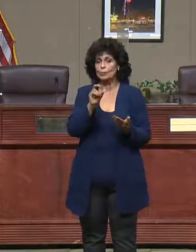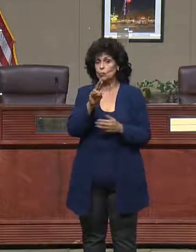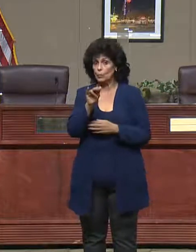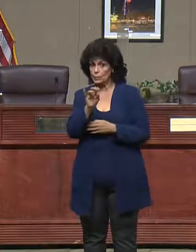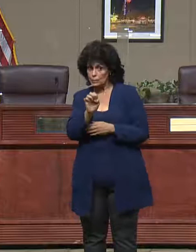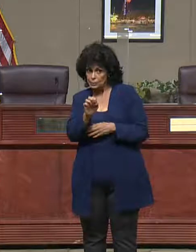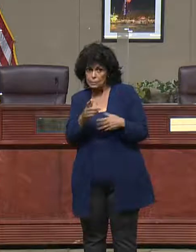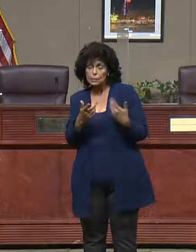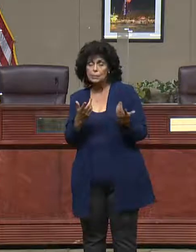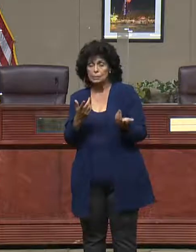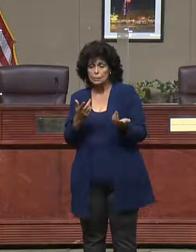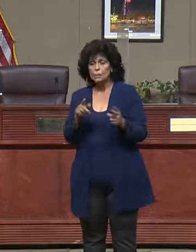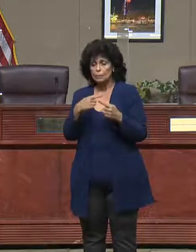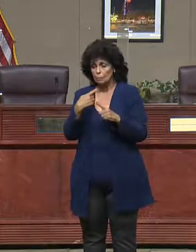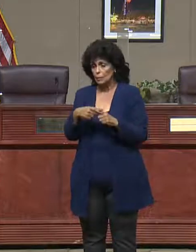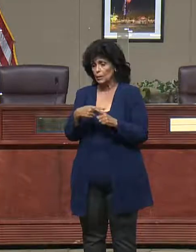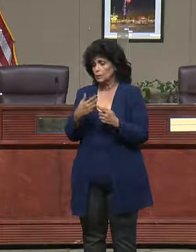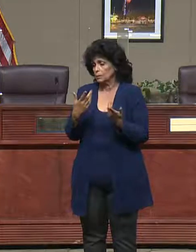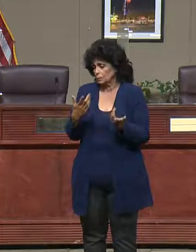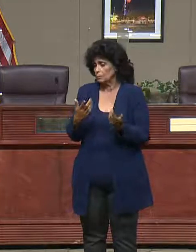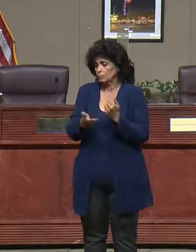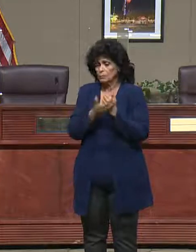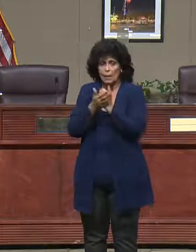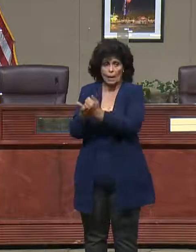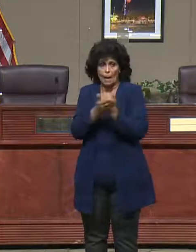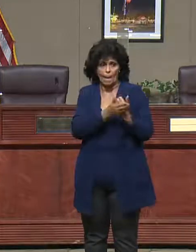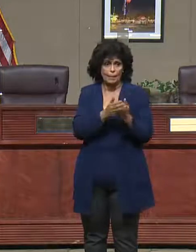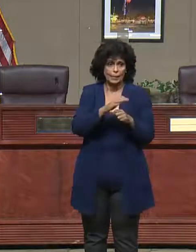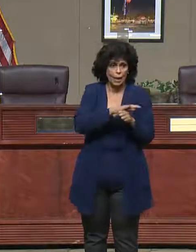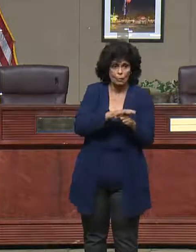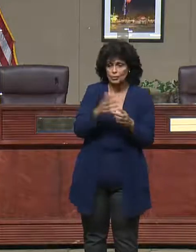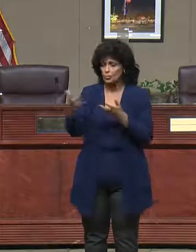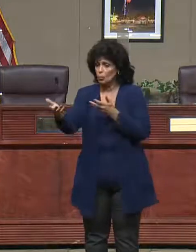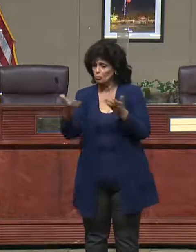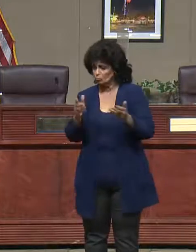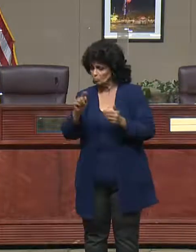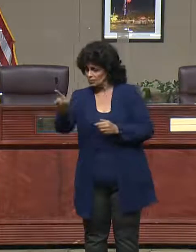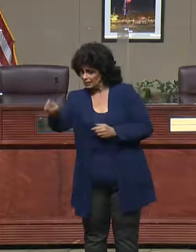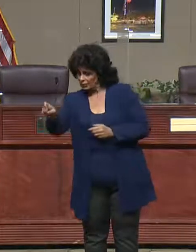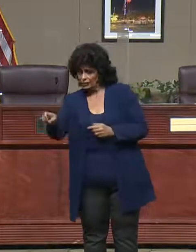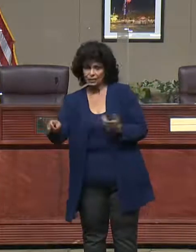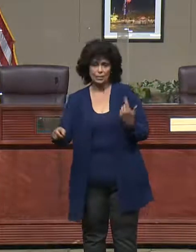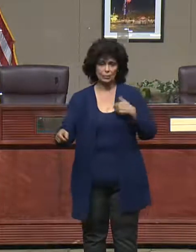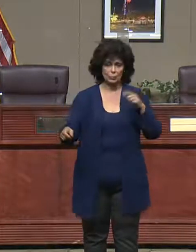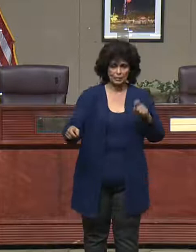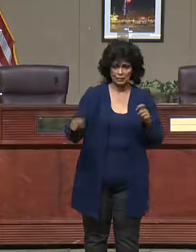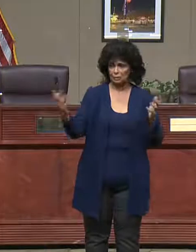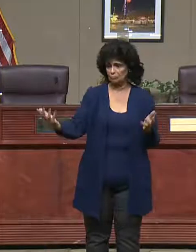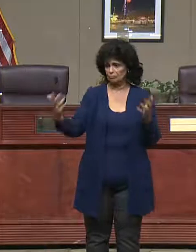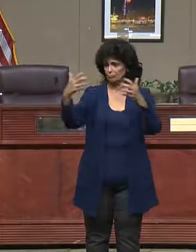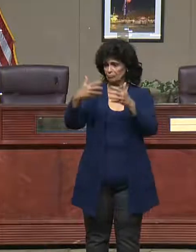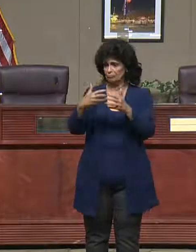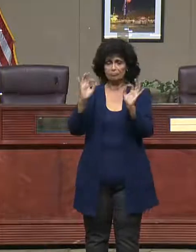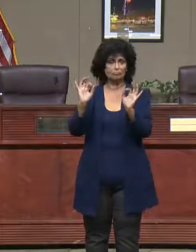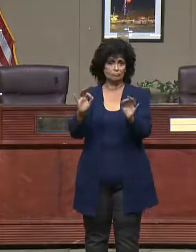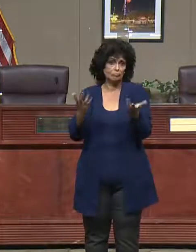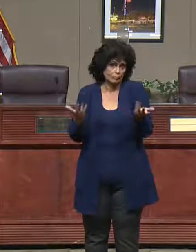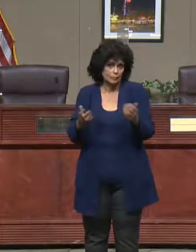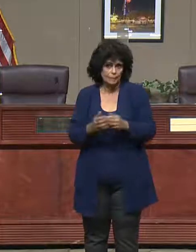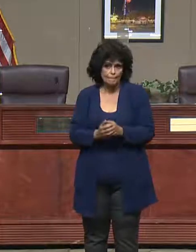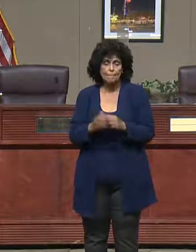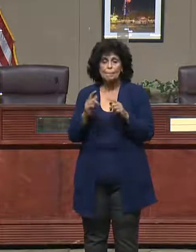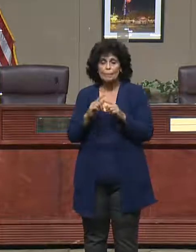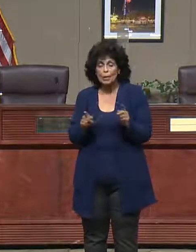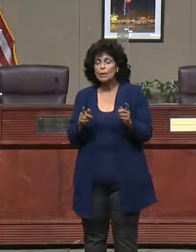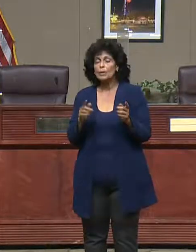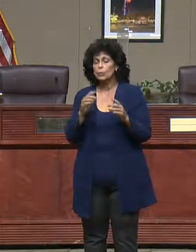So it's just a match made in heaven. The idea is that what we want to recruit volunteers from the community is that